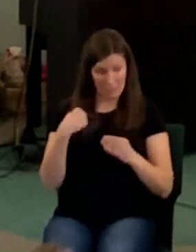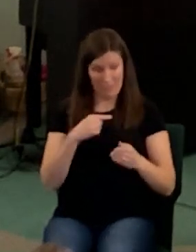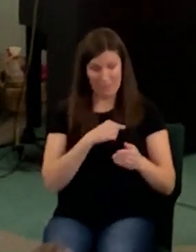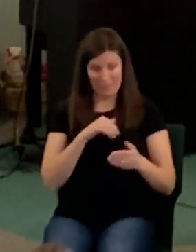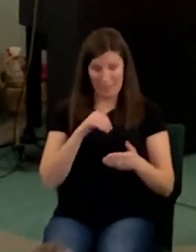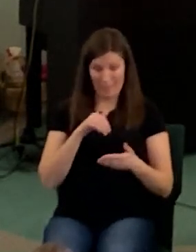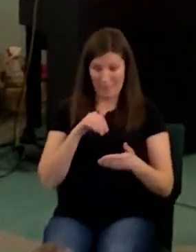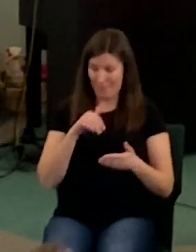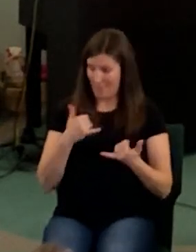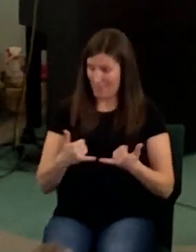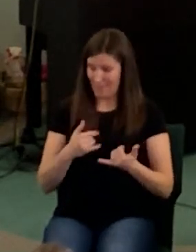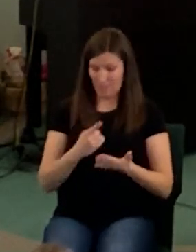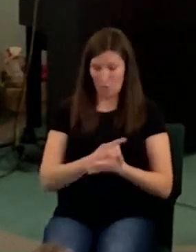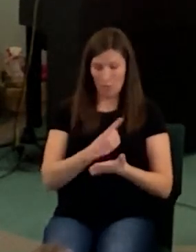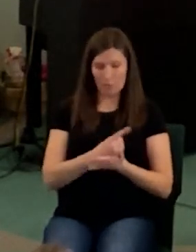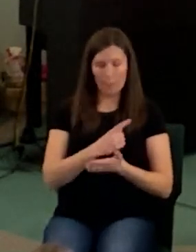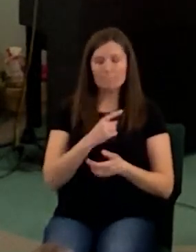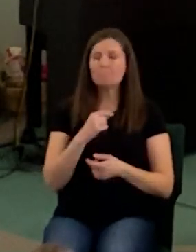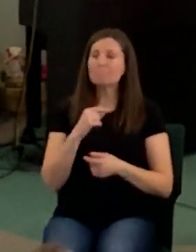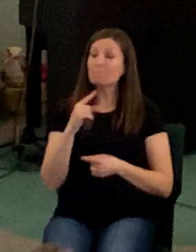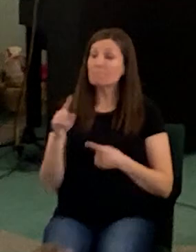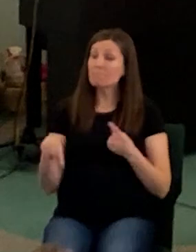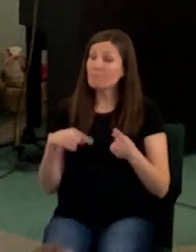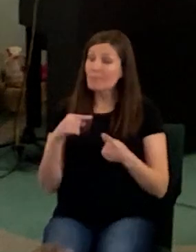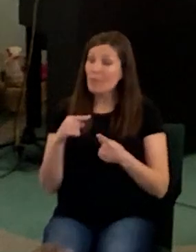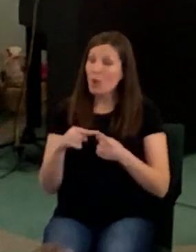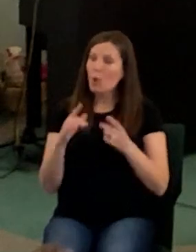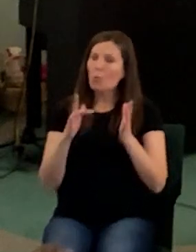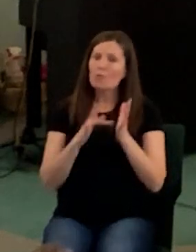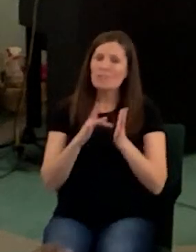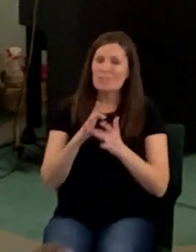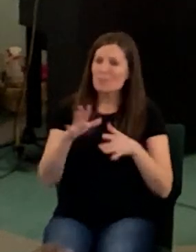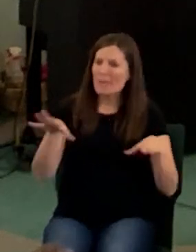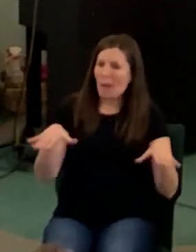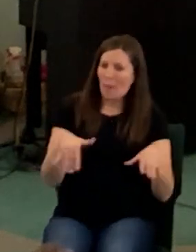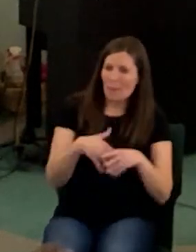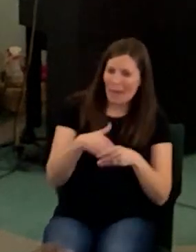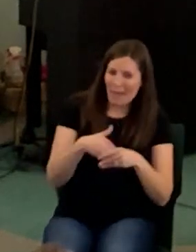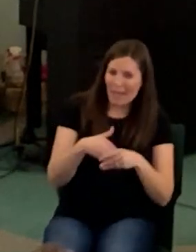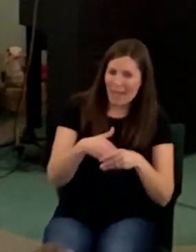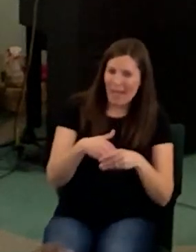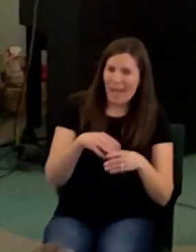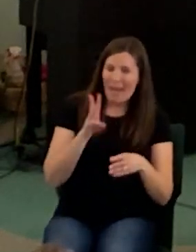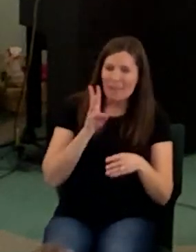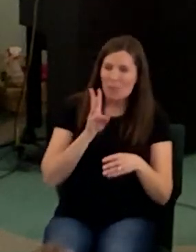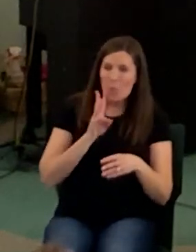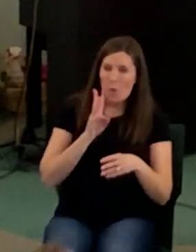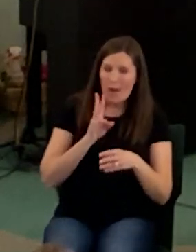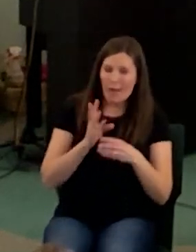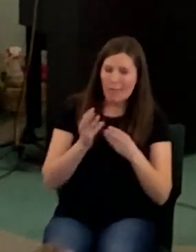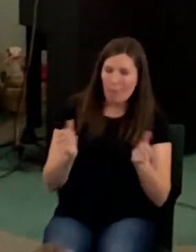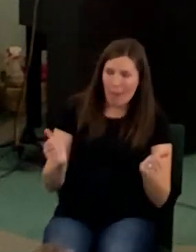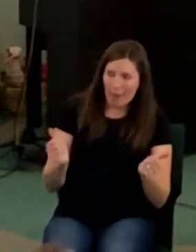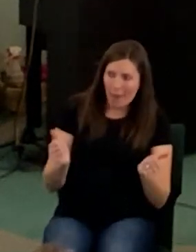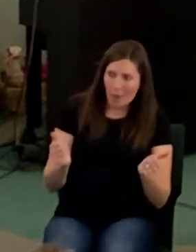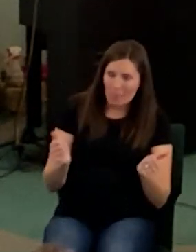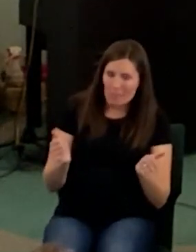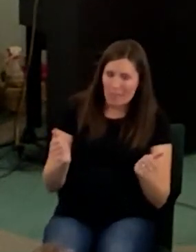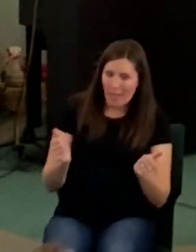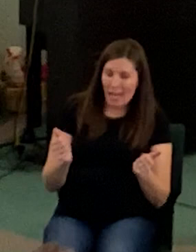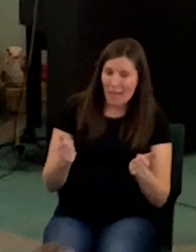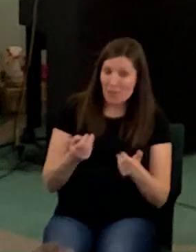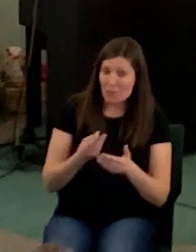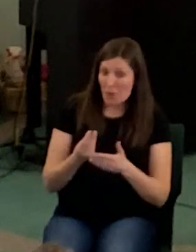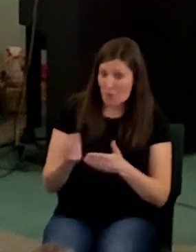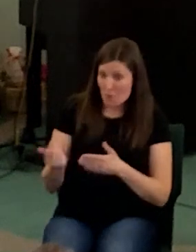When Jesus is at a wedding and someone has planned poorly and all of a sudden they're out of wine and there's still several more